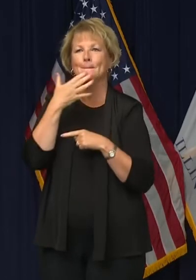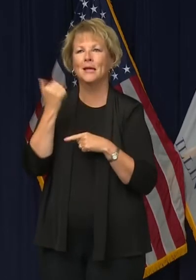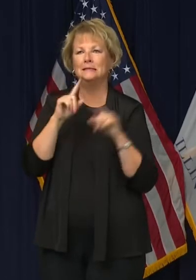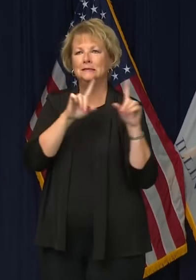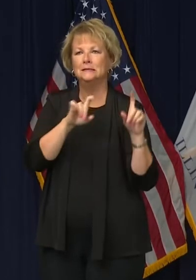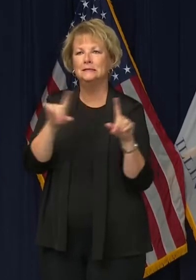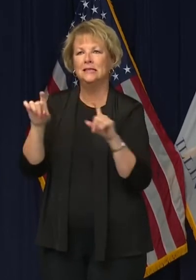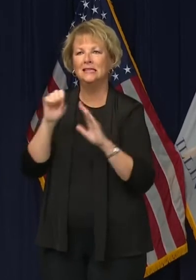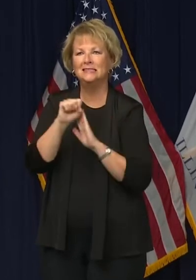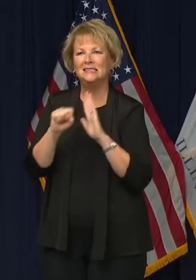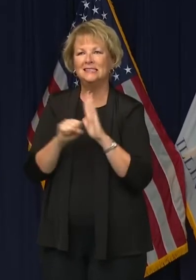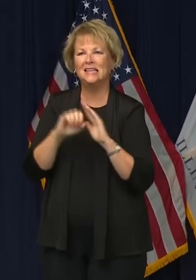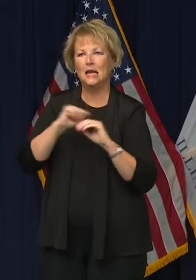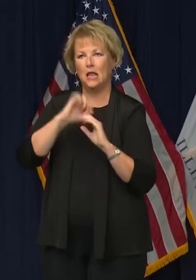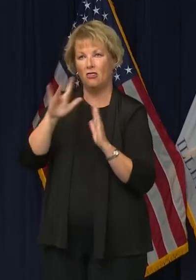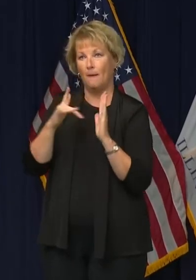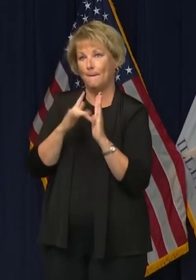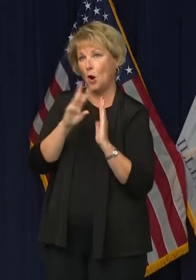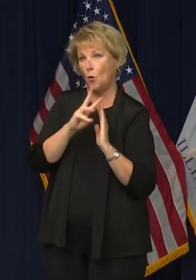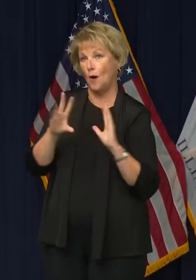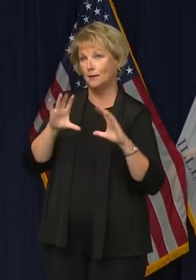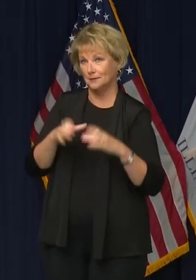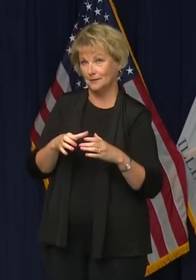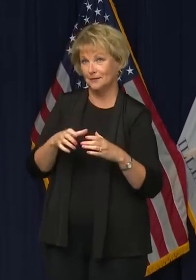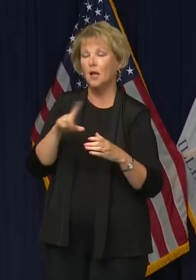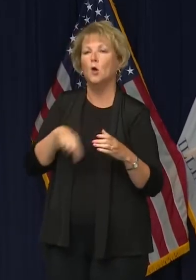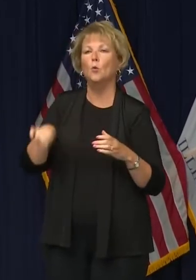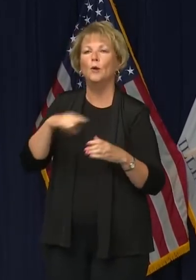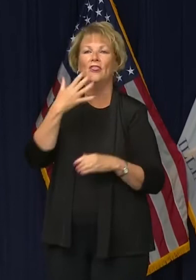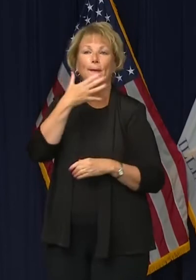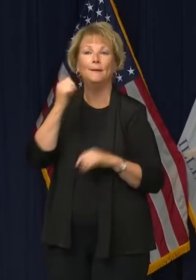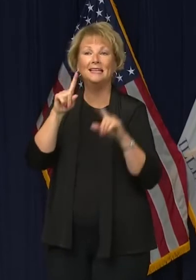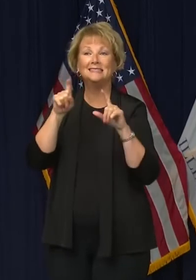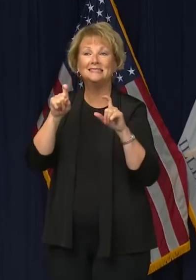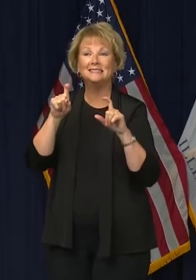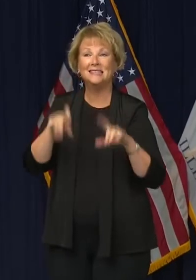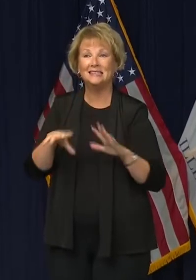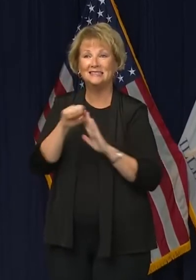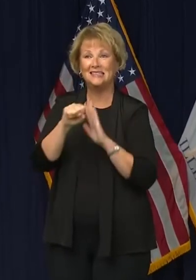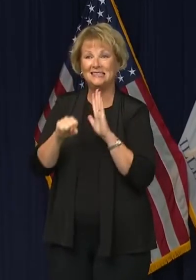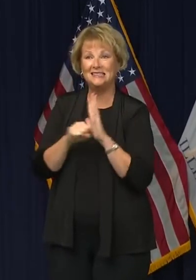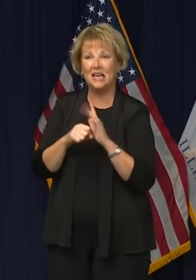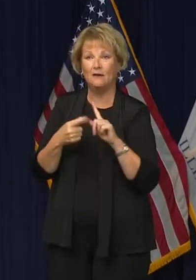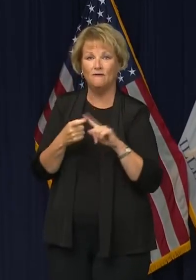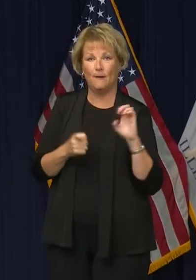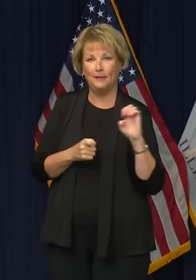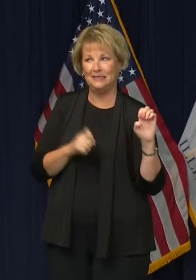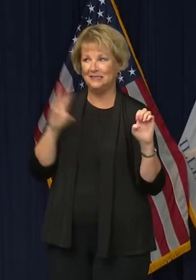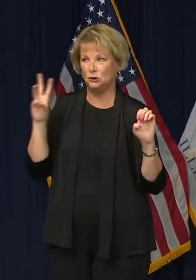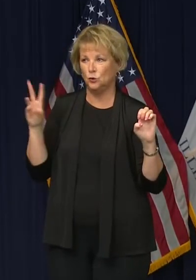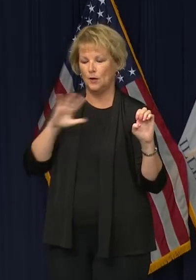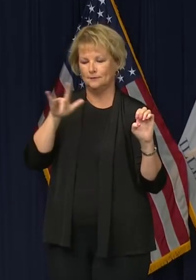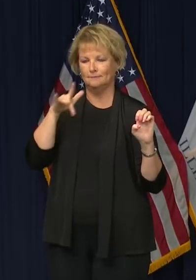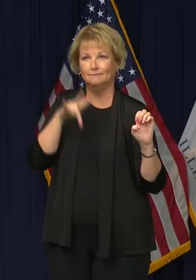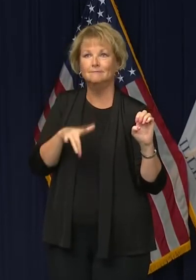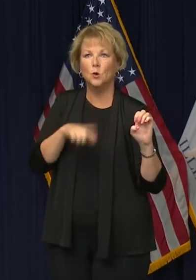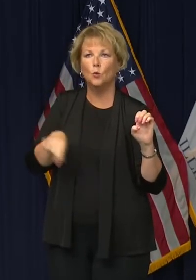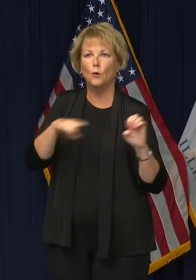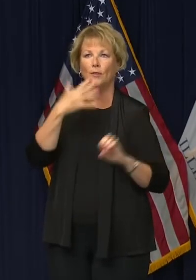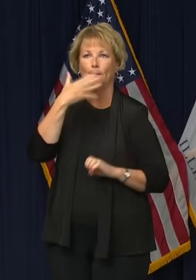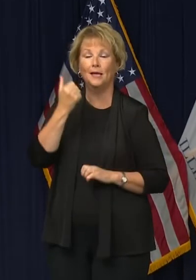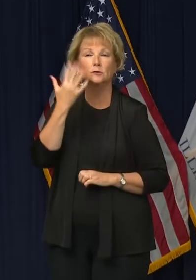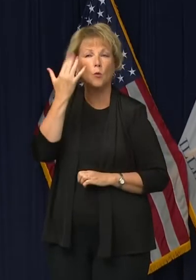testing state in the Midwest and the best testing state between the two coasts. Why is this